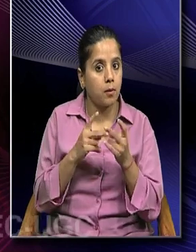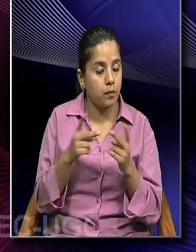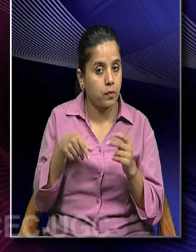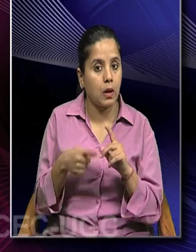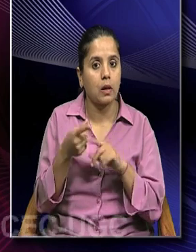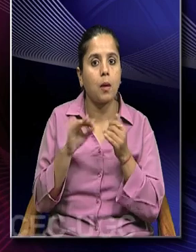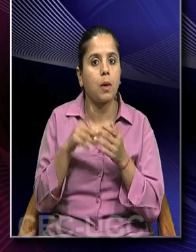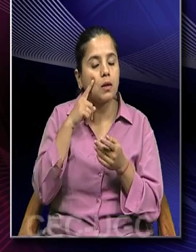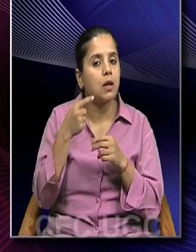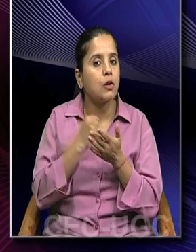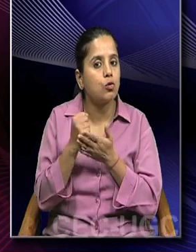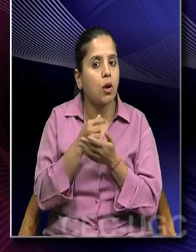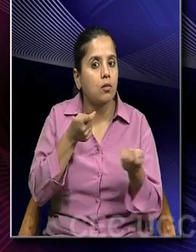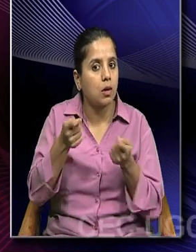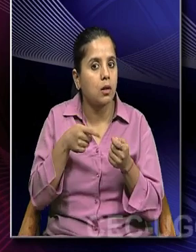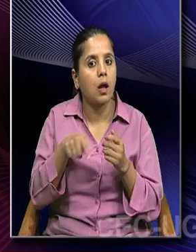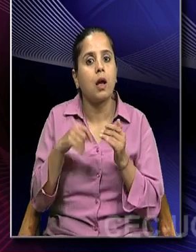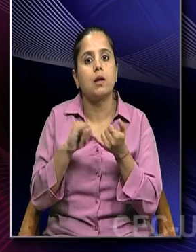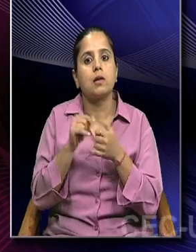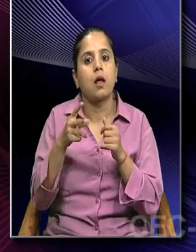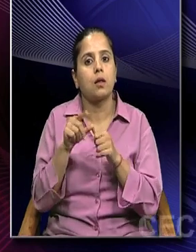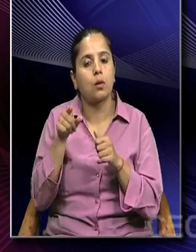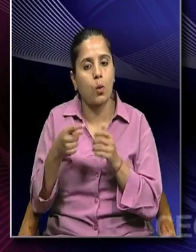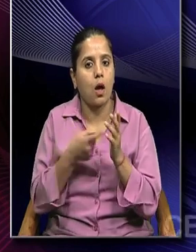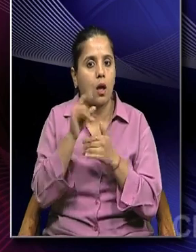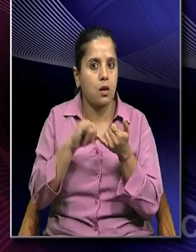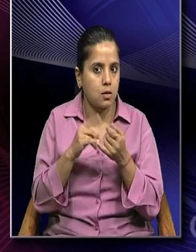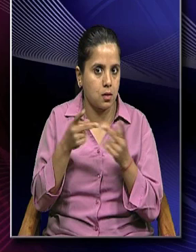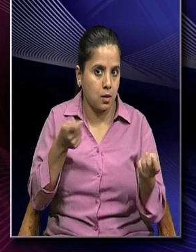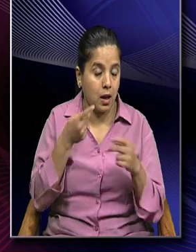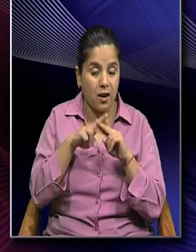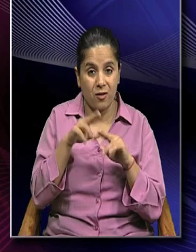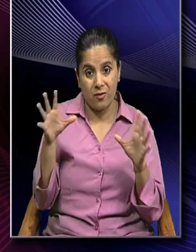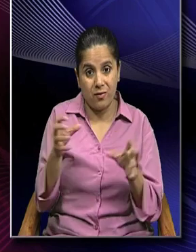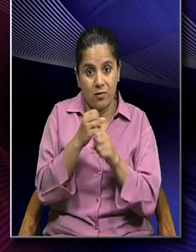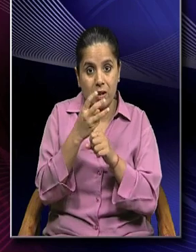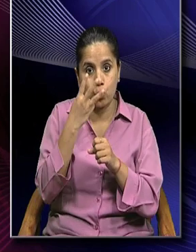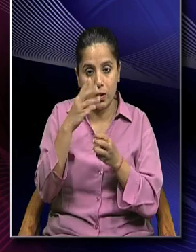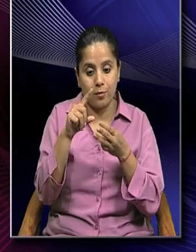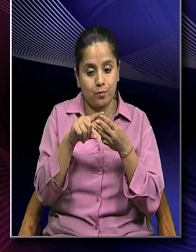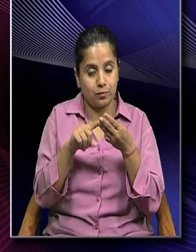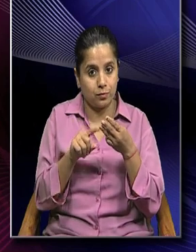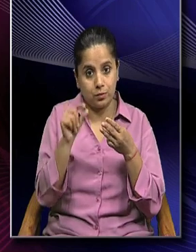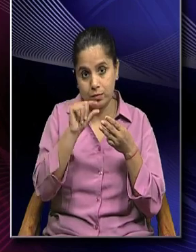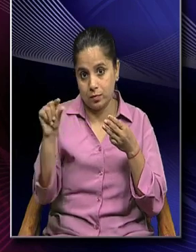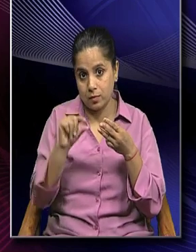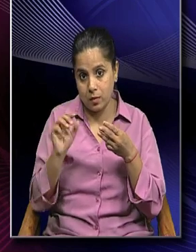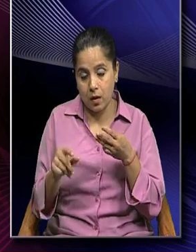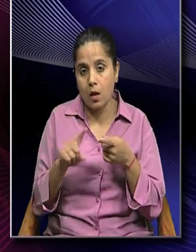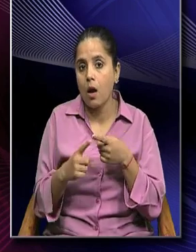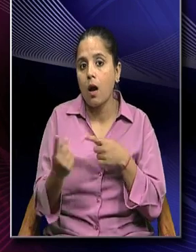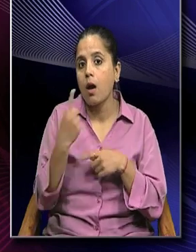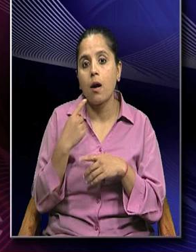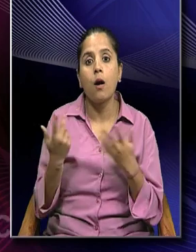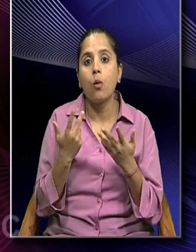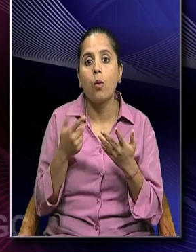tamas tries to dominate sattva and rajas. So, if we conclude these three statements, what comes to us?